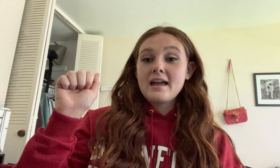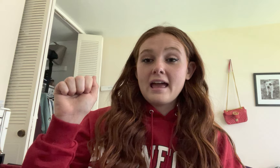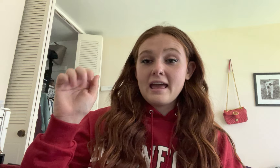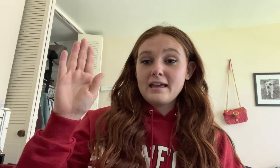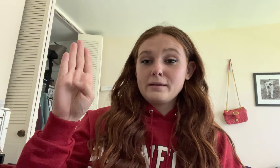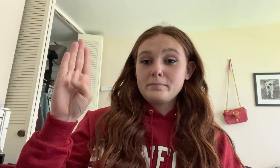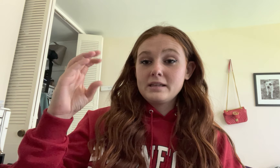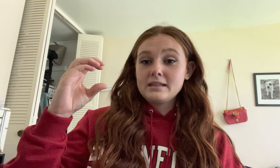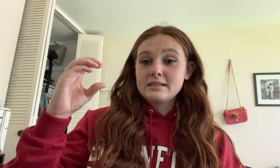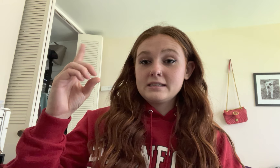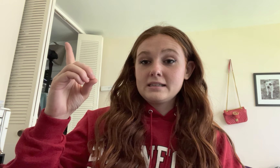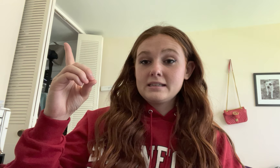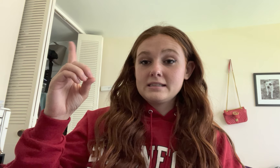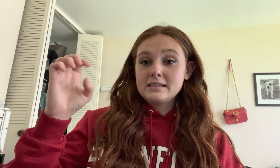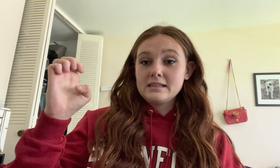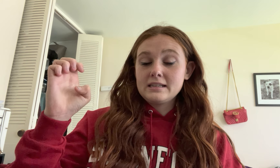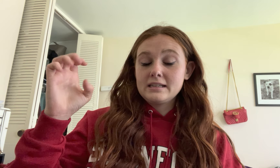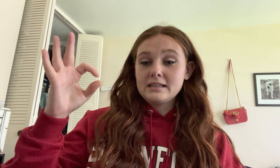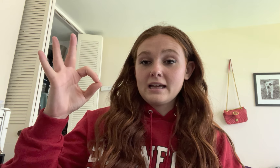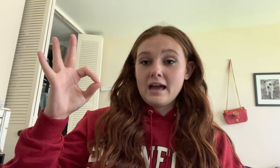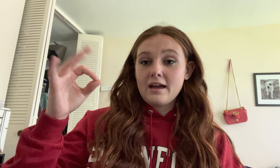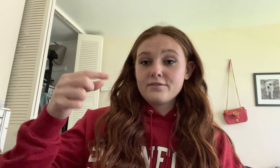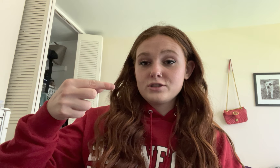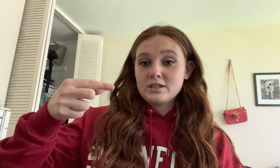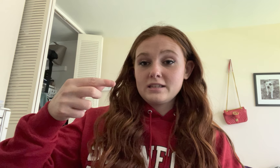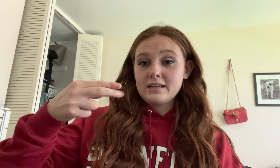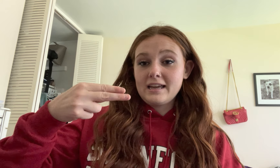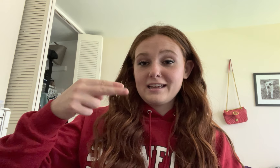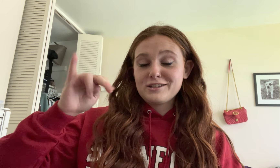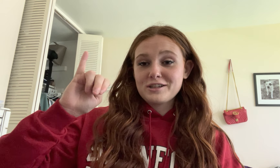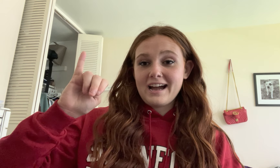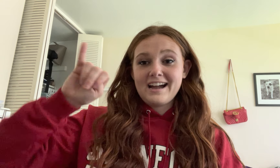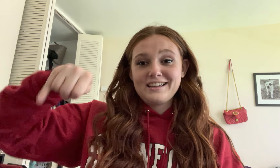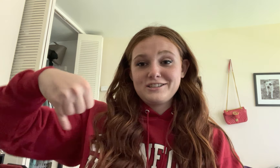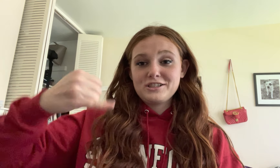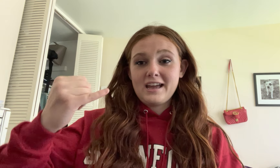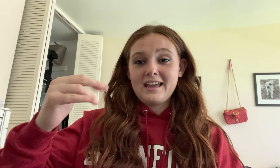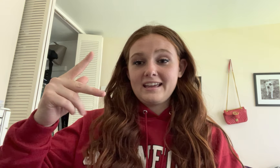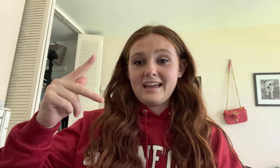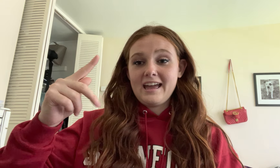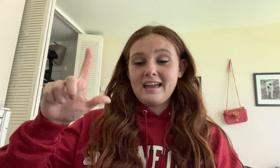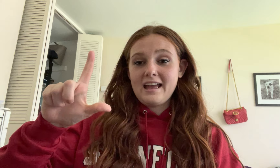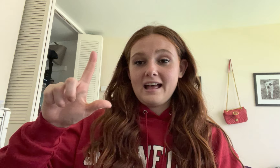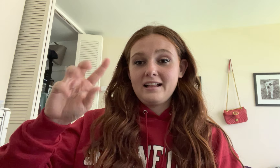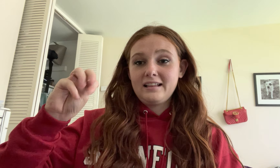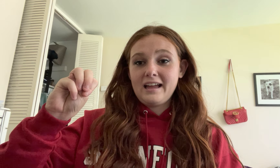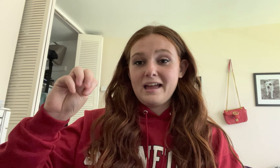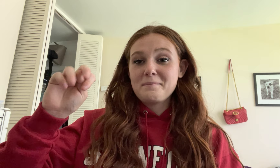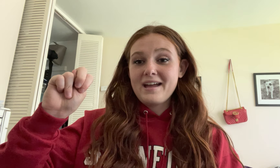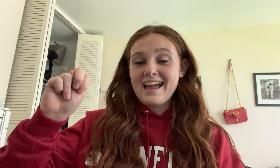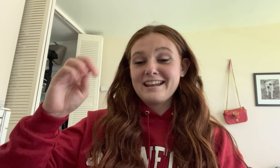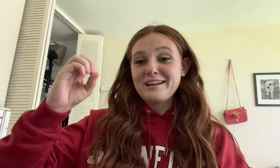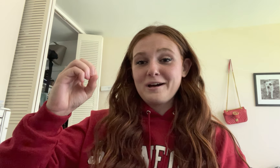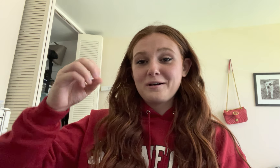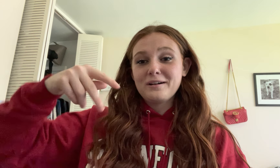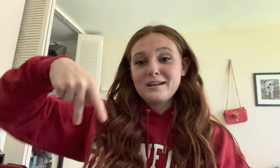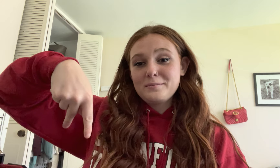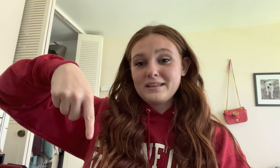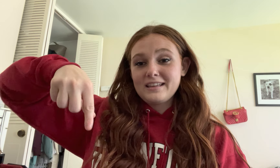A, B, C, D, E, F, G, H, I, J, K, L, M, N, O, P,